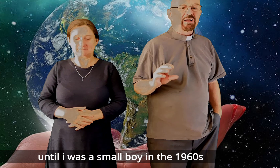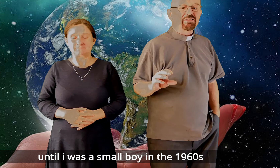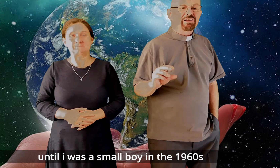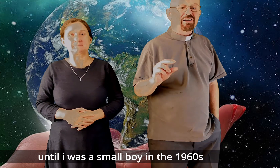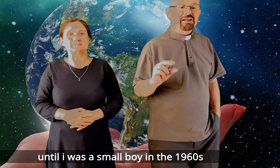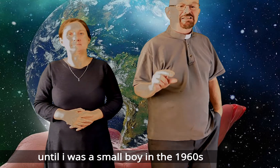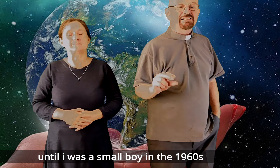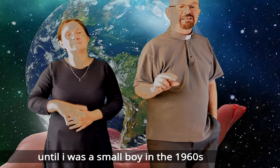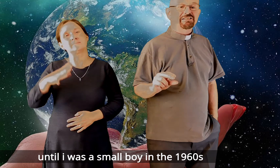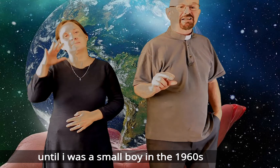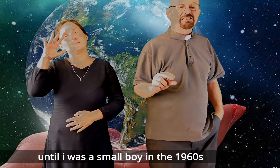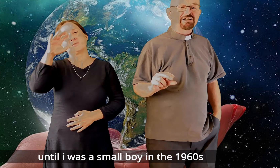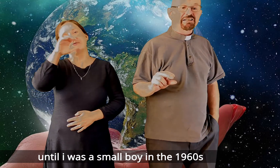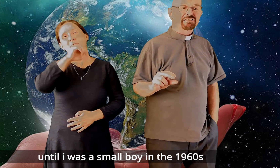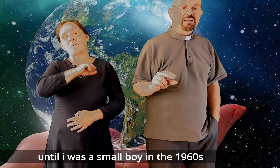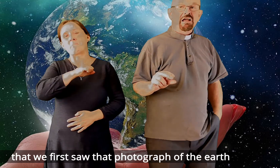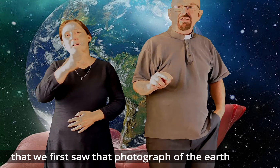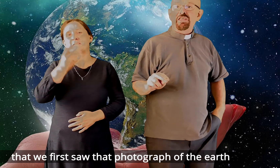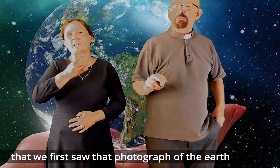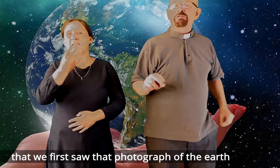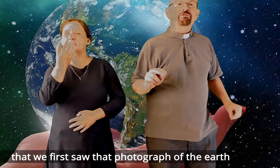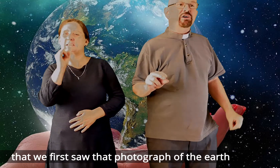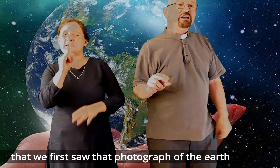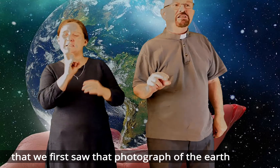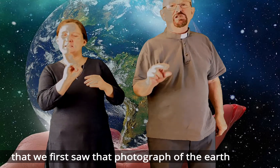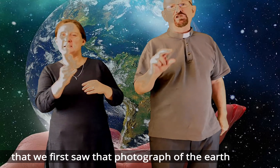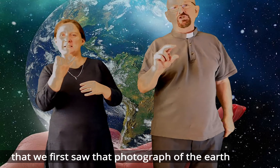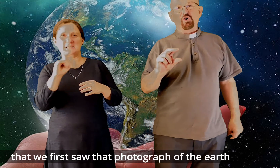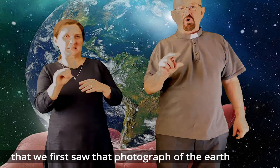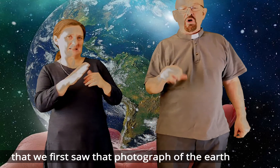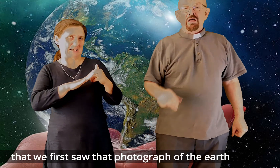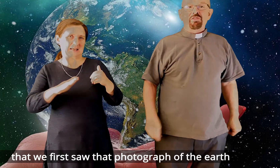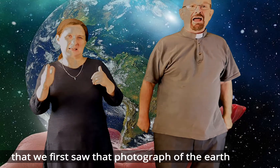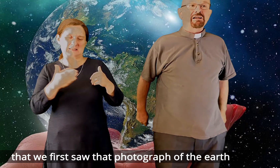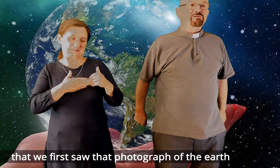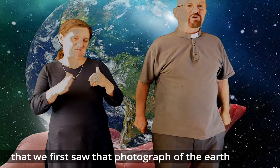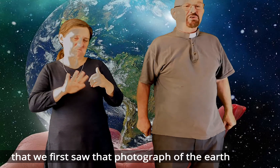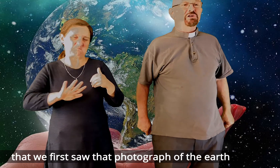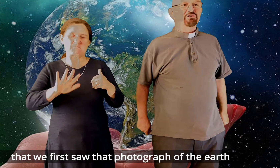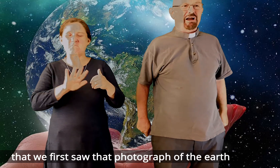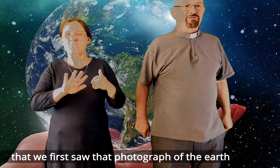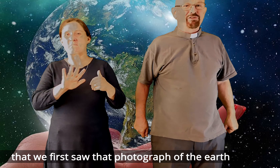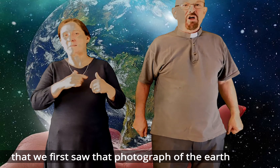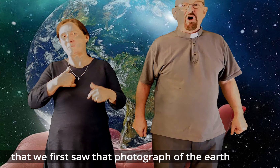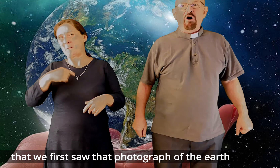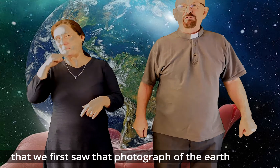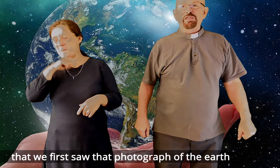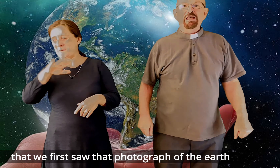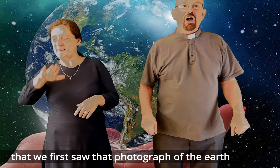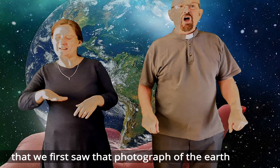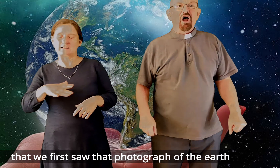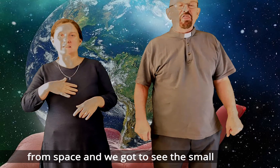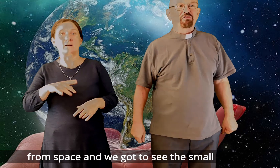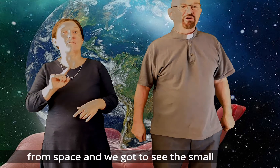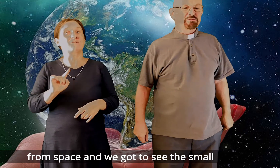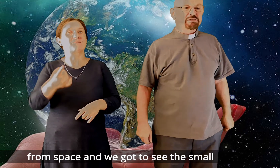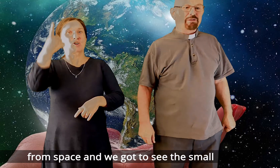the 1960s that we first saw that photograph of the Earth from